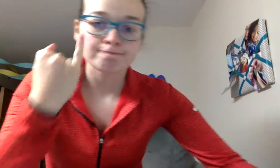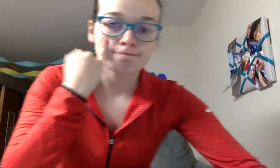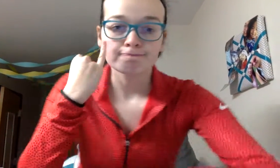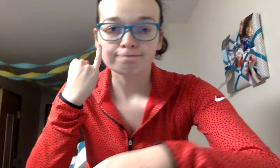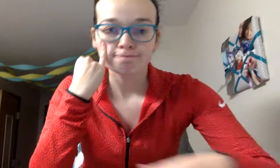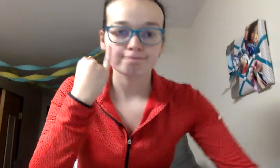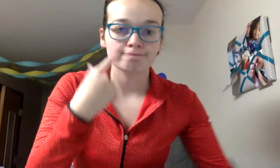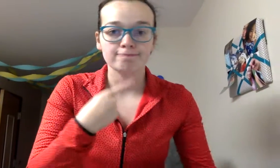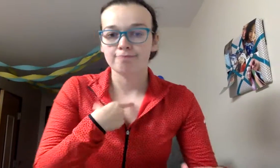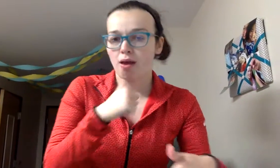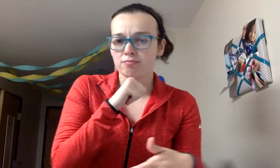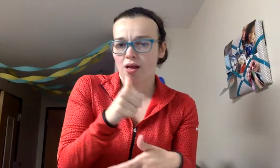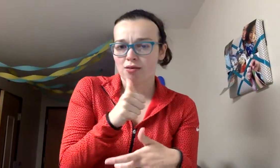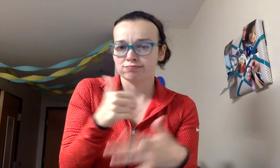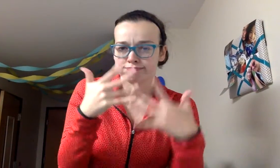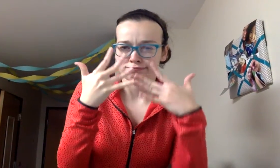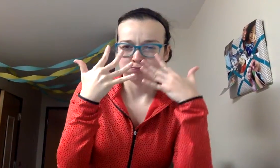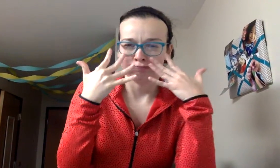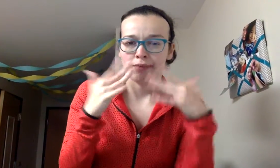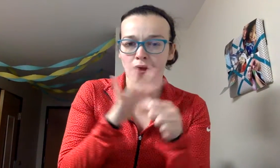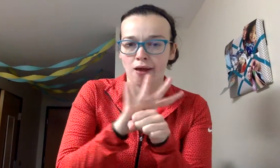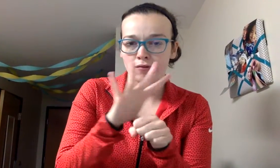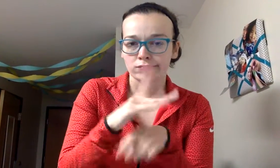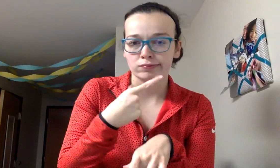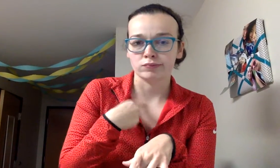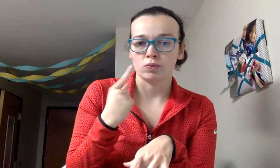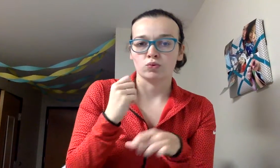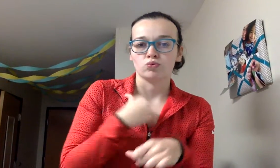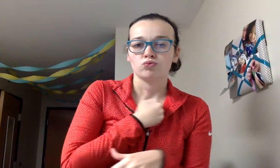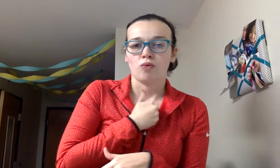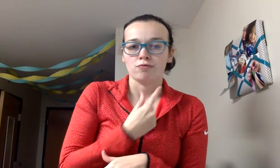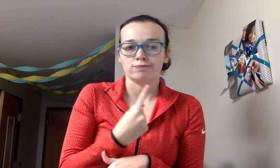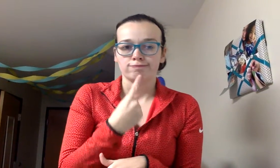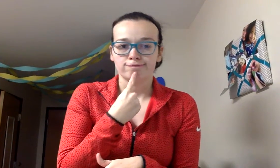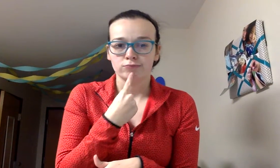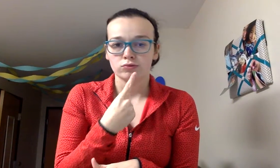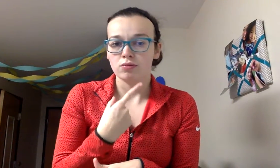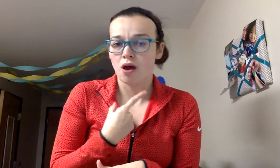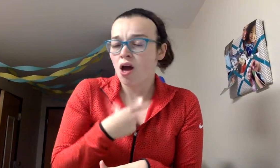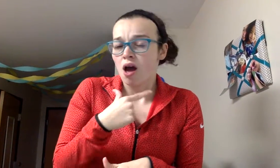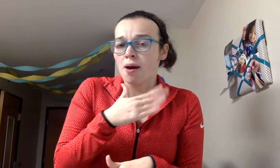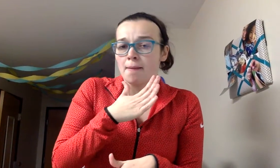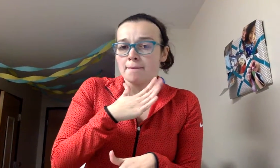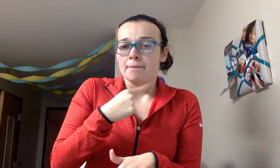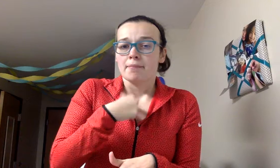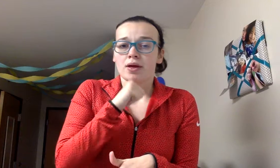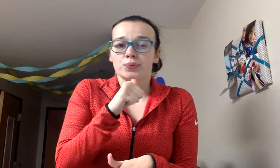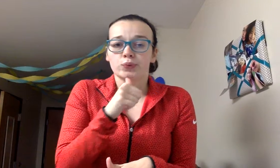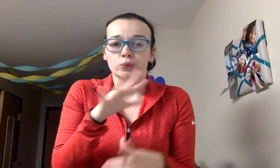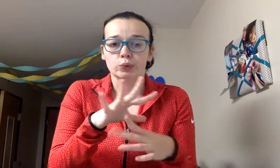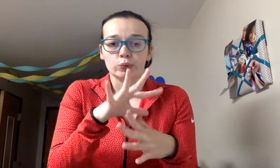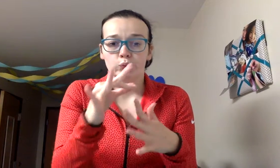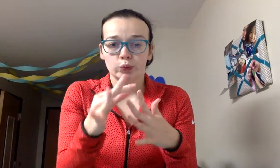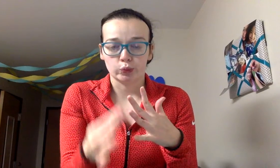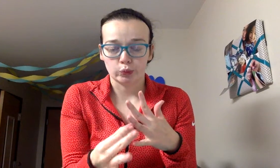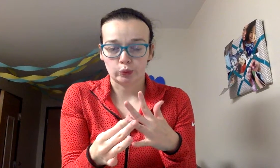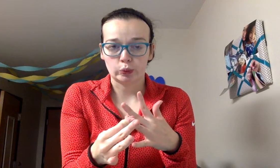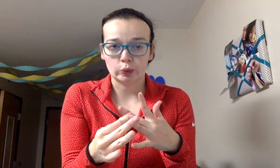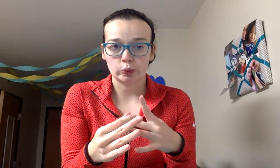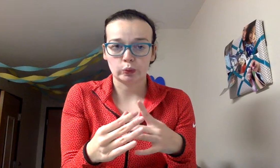to disappoint, but I don't choose to be an object of pity. And in fact, although I'm going to die soon, I'm actually